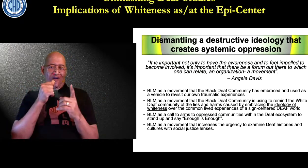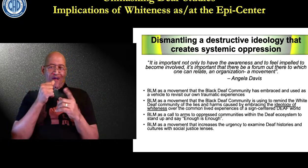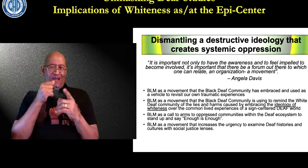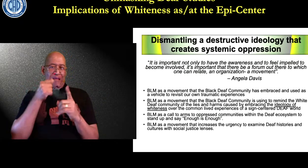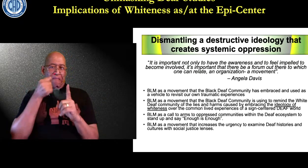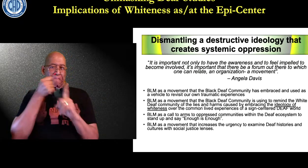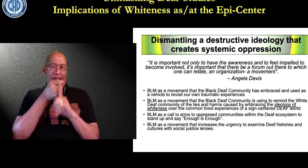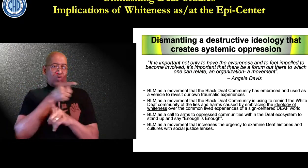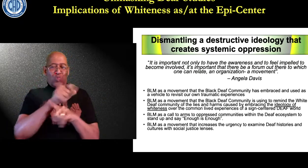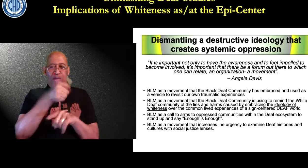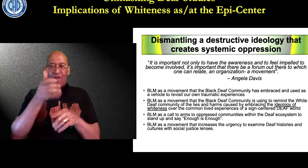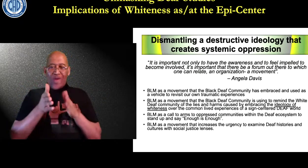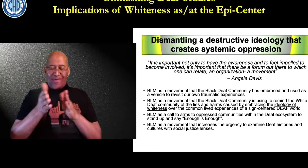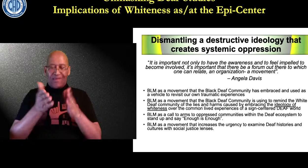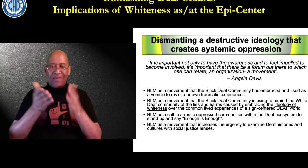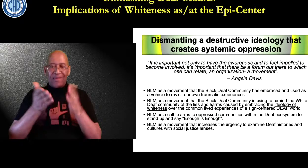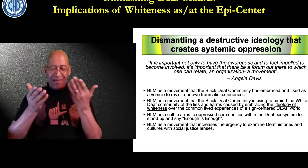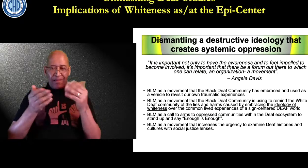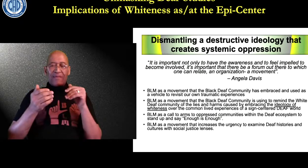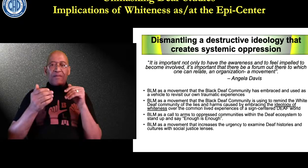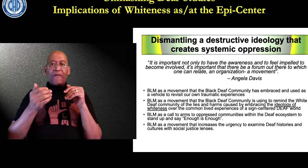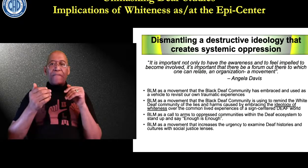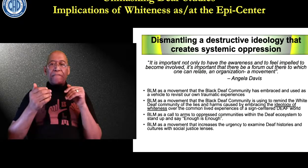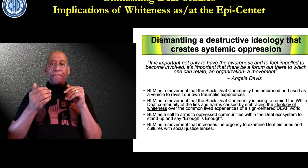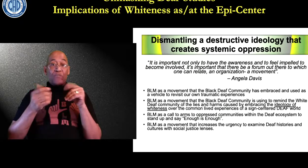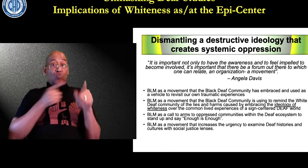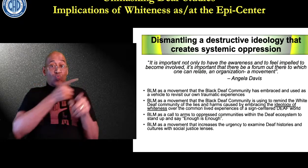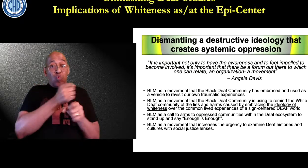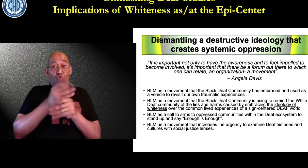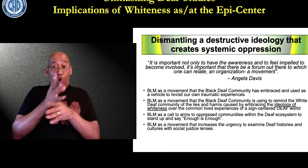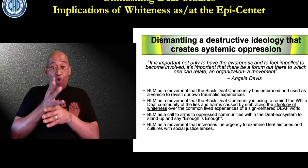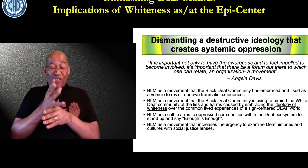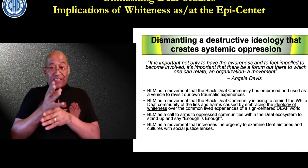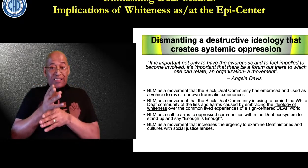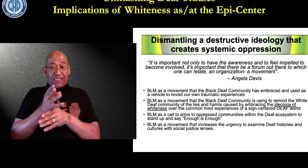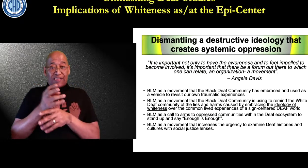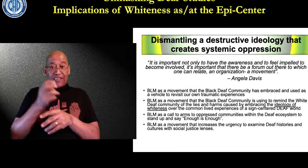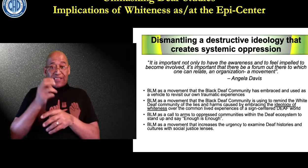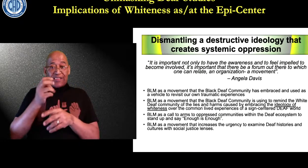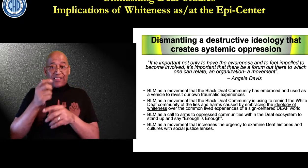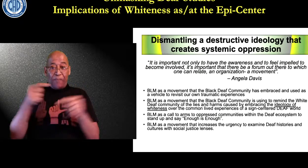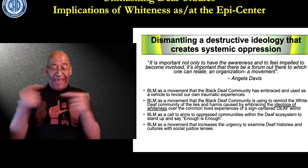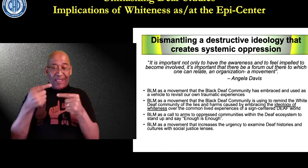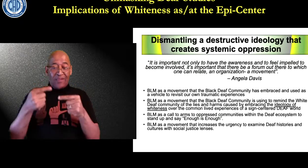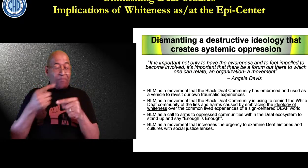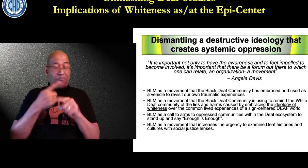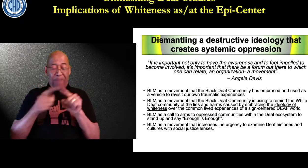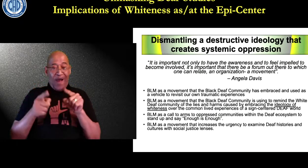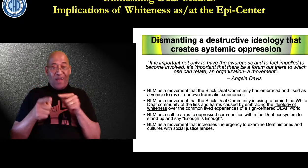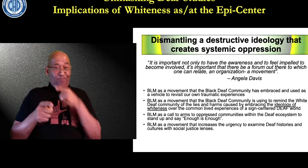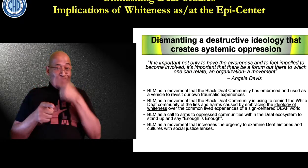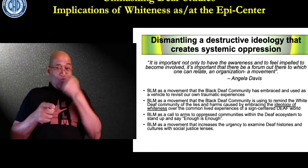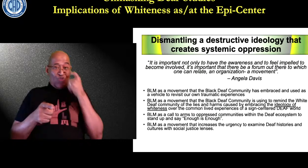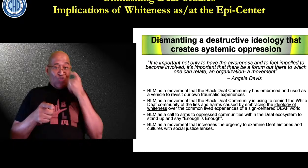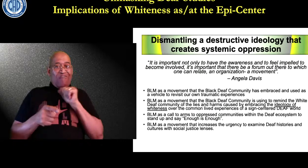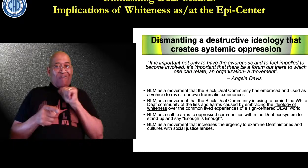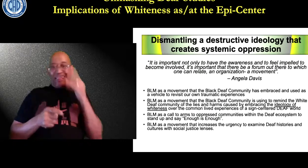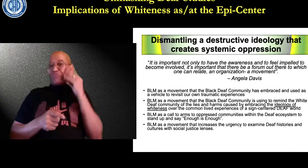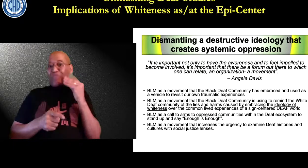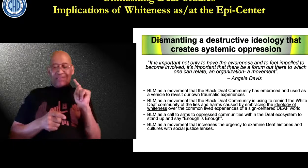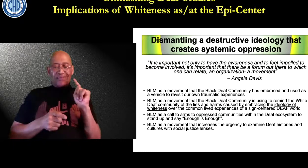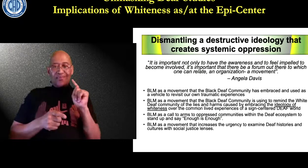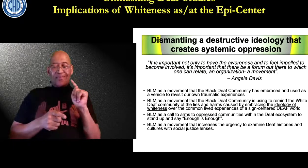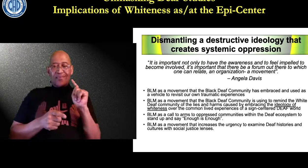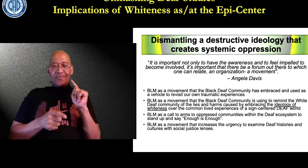white person don't have to realize that. It doesn't impact you the same way.